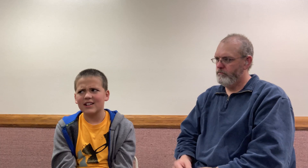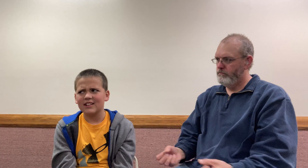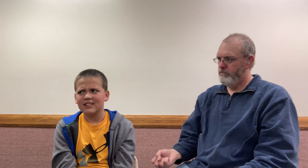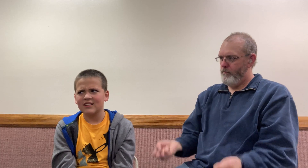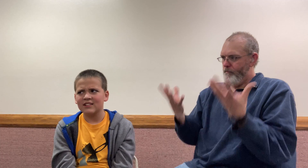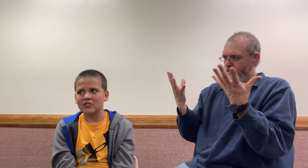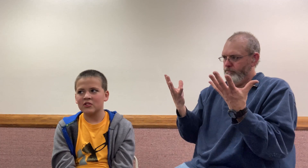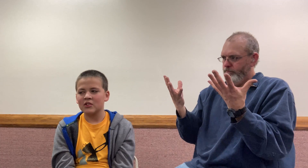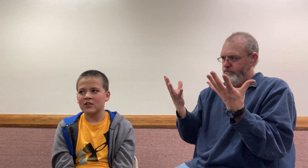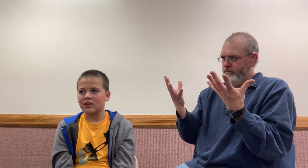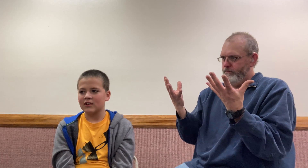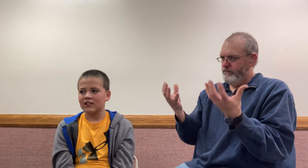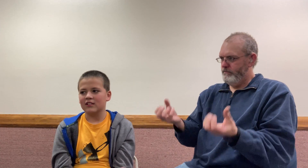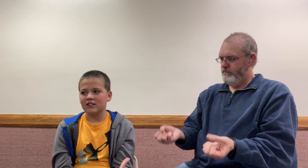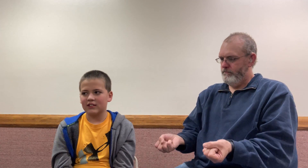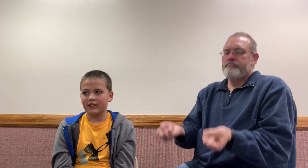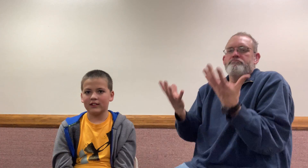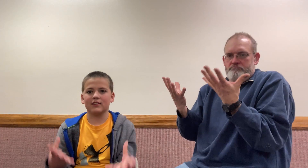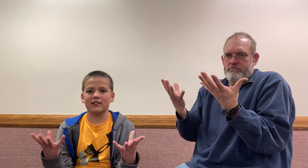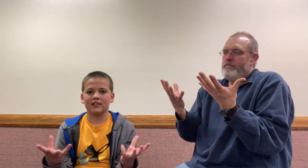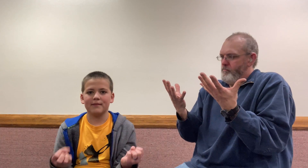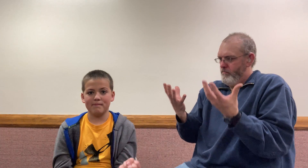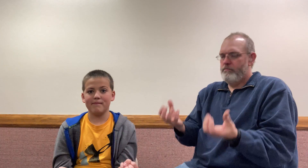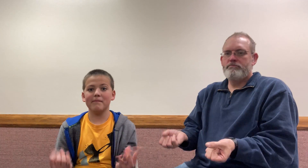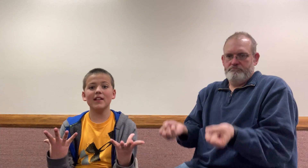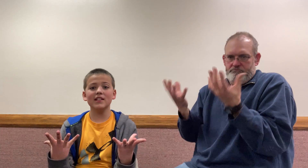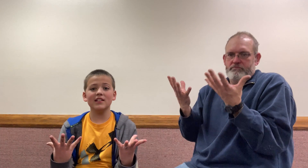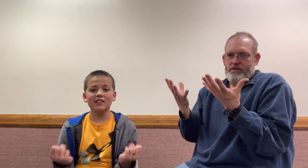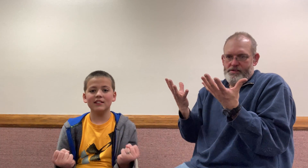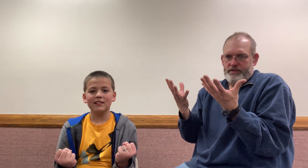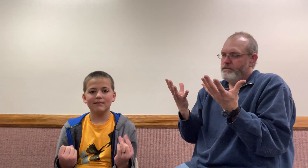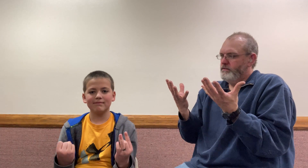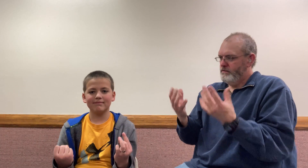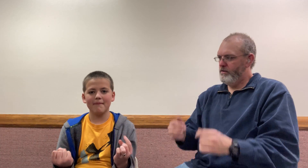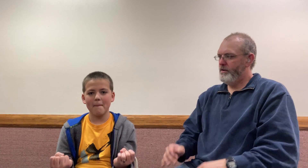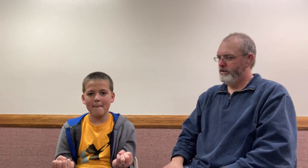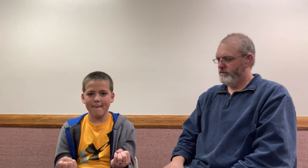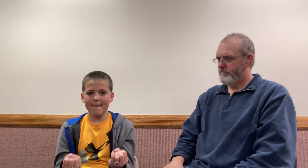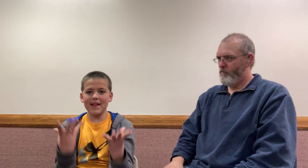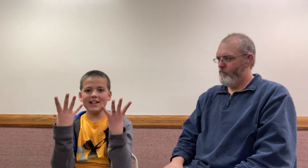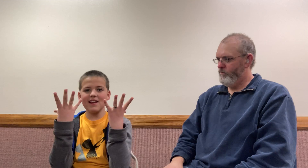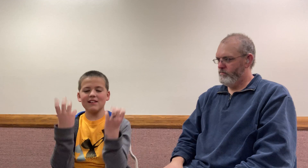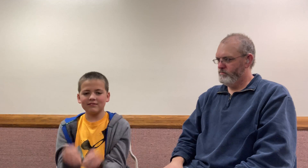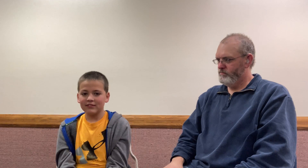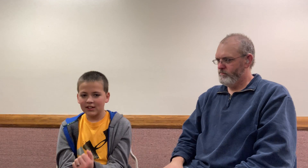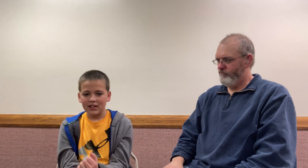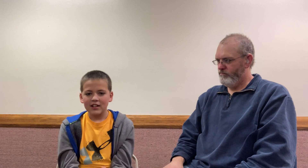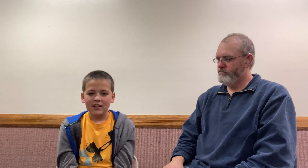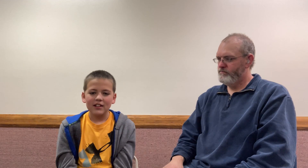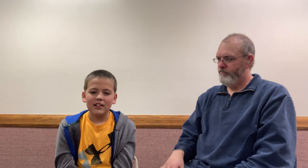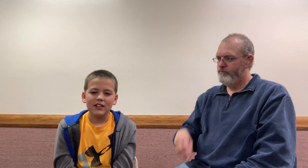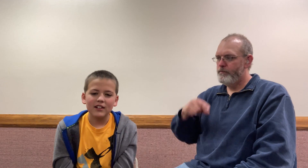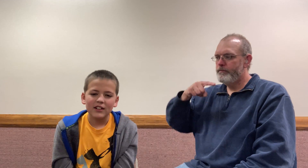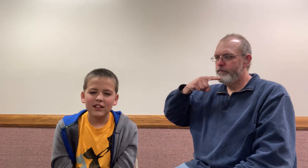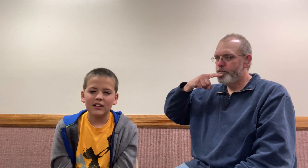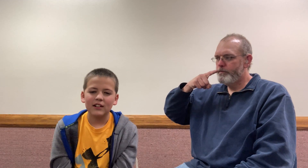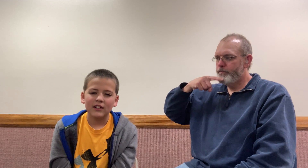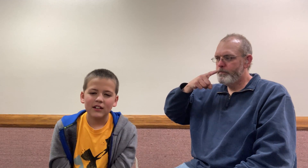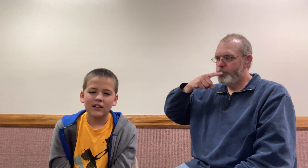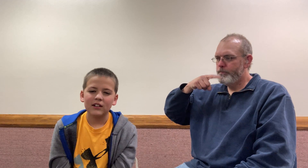Many. So if you have a whole lot of something, many. Many. Awesome. Many. Okay. And then we have hearing.